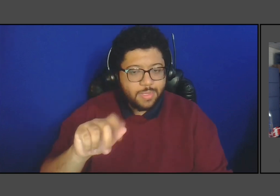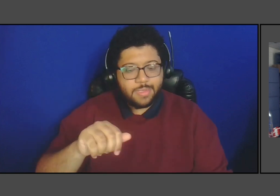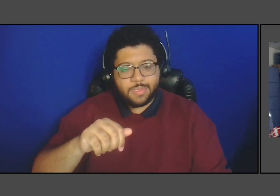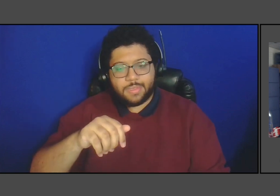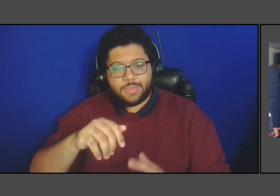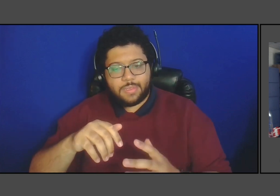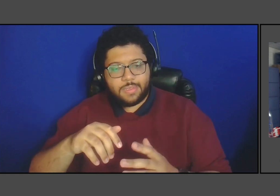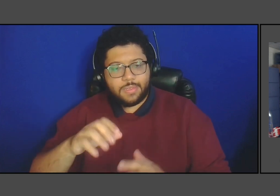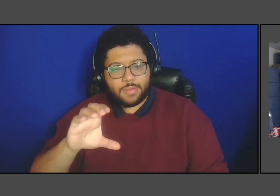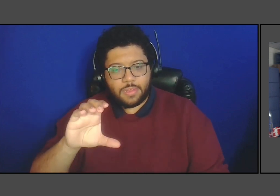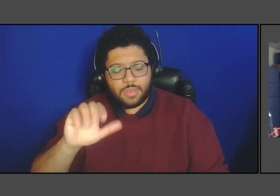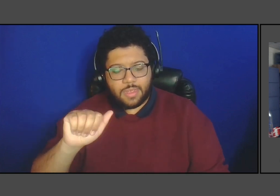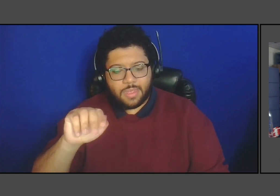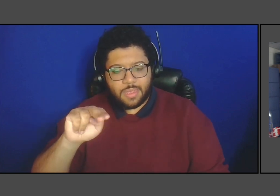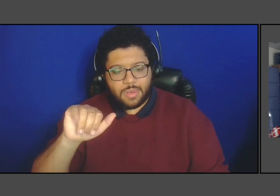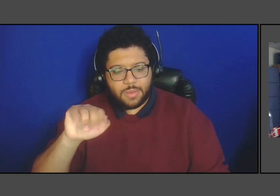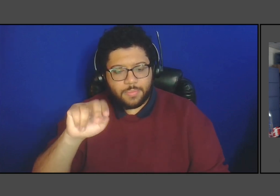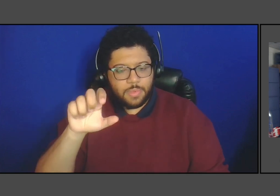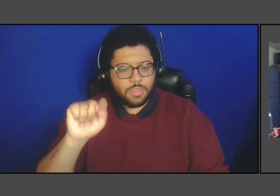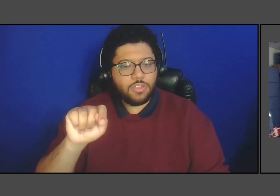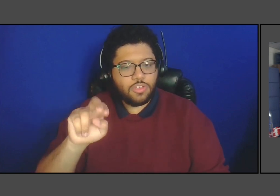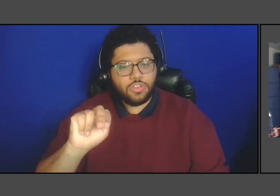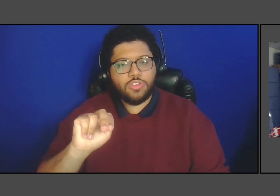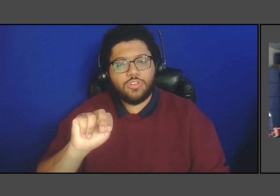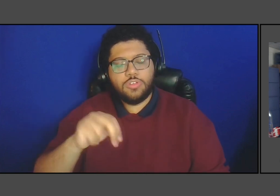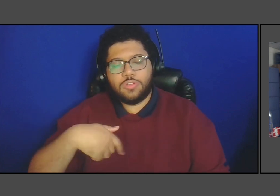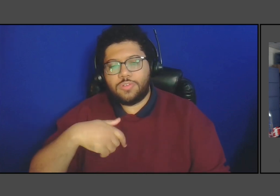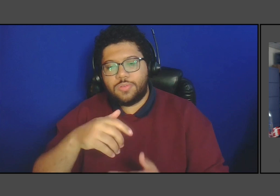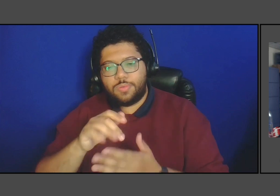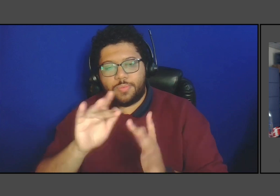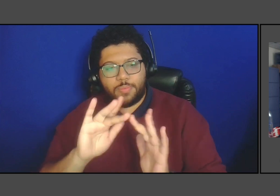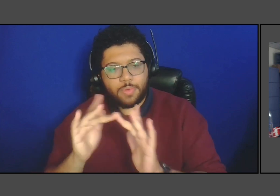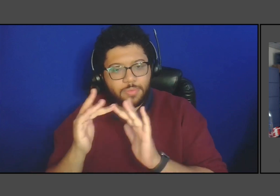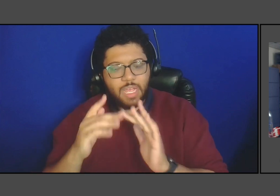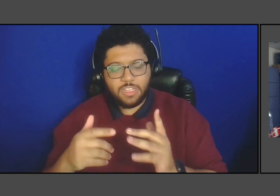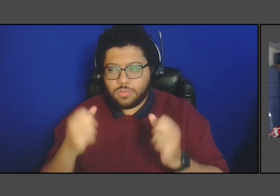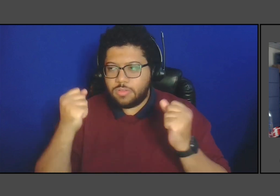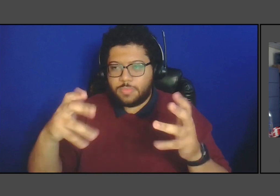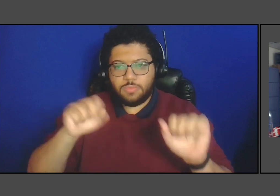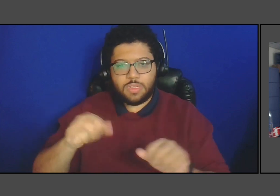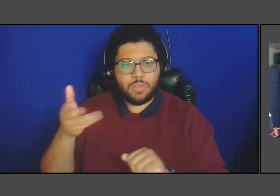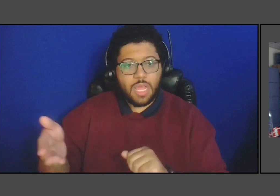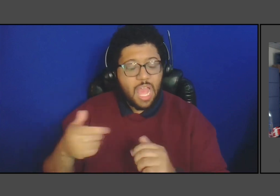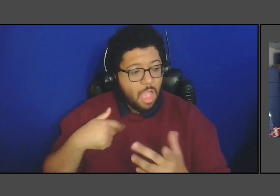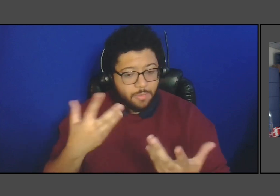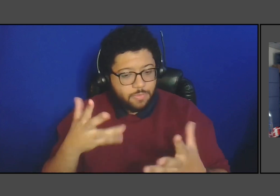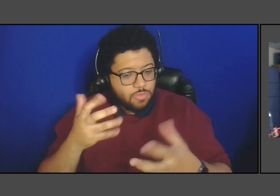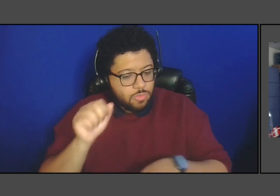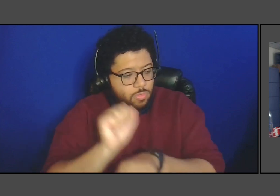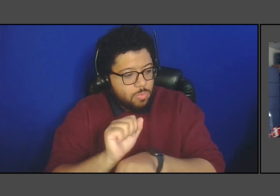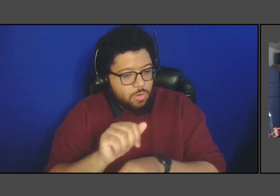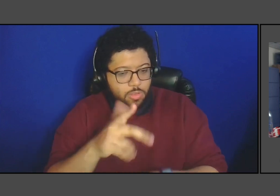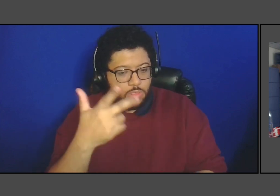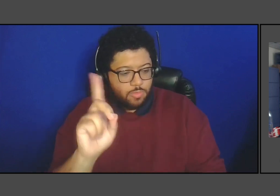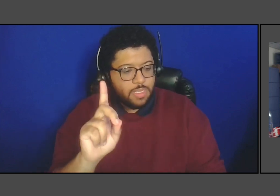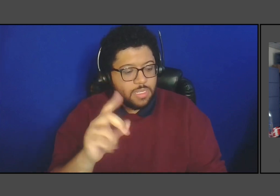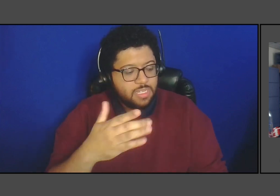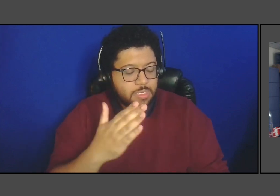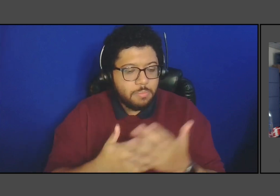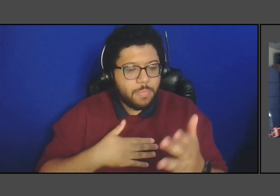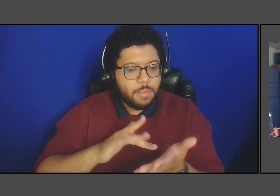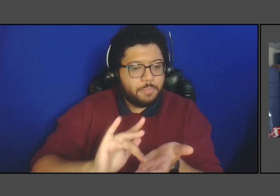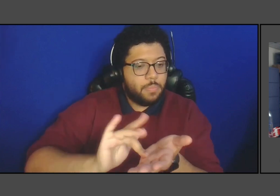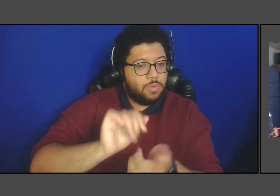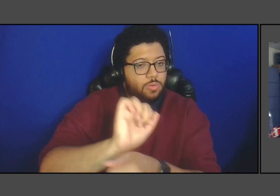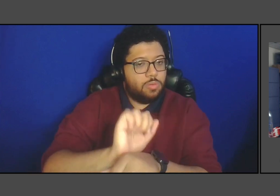much potential right now with 3D, but you know, I've worked with 3D with some of my medicine work, like we did a pop-up